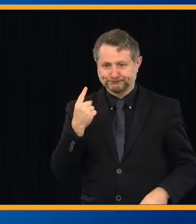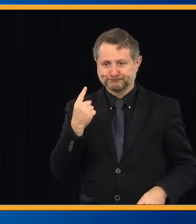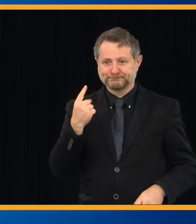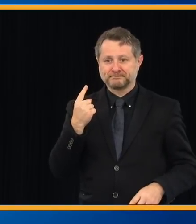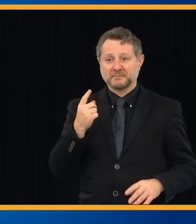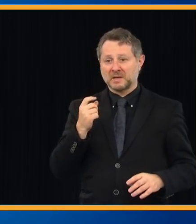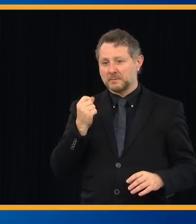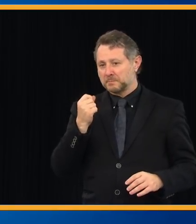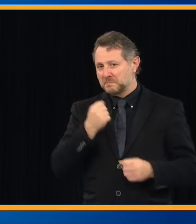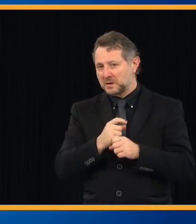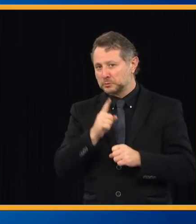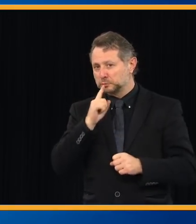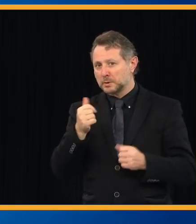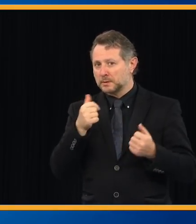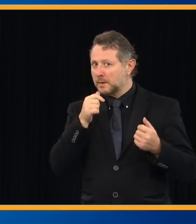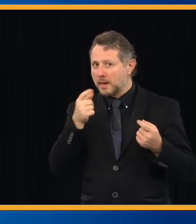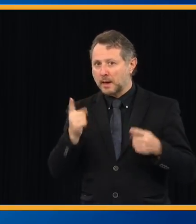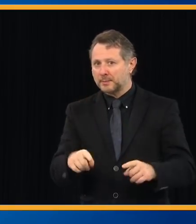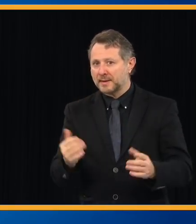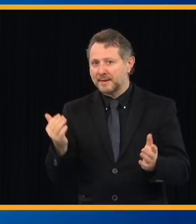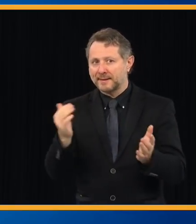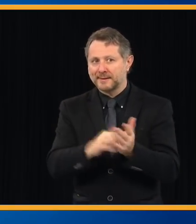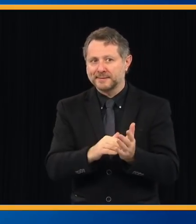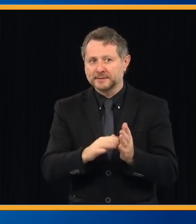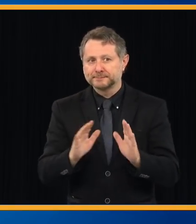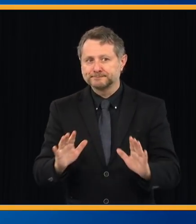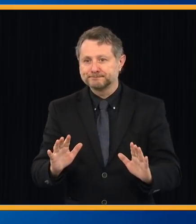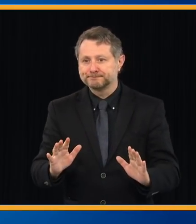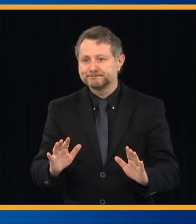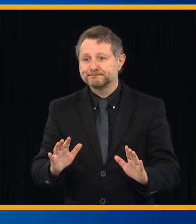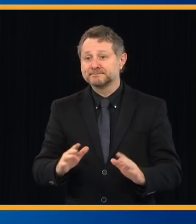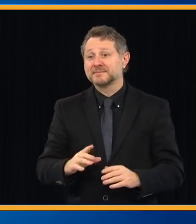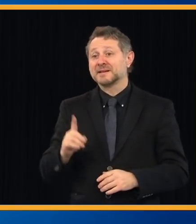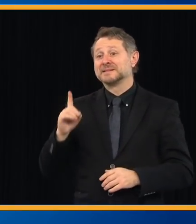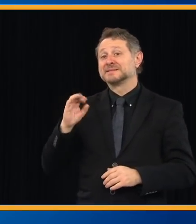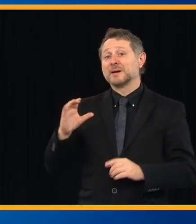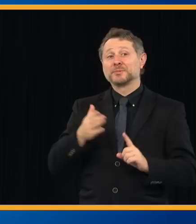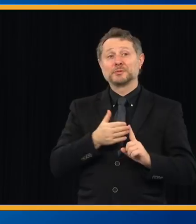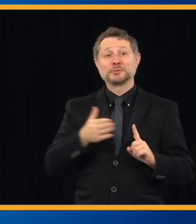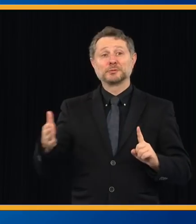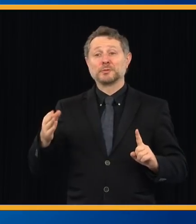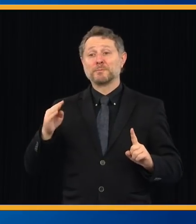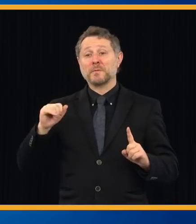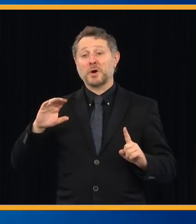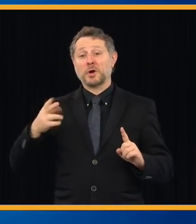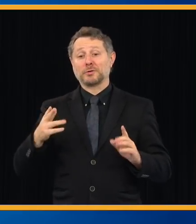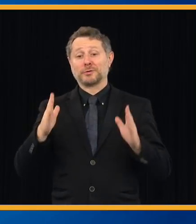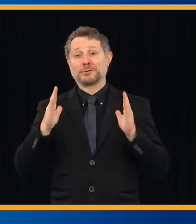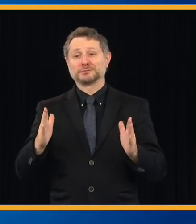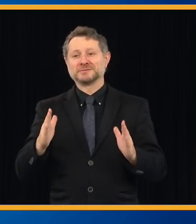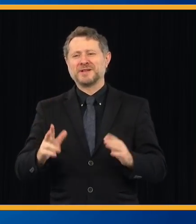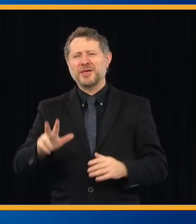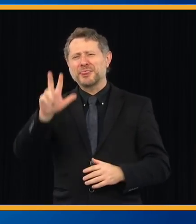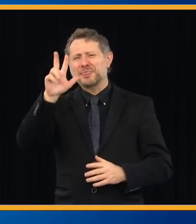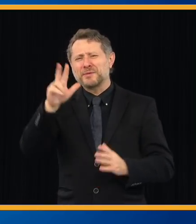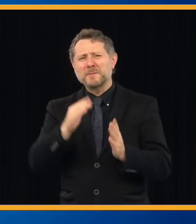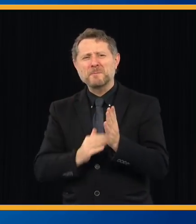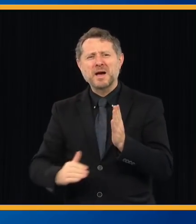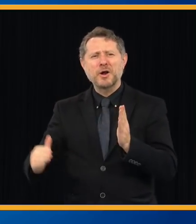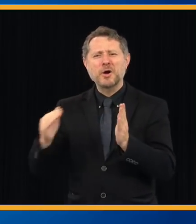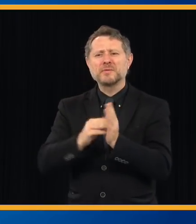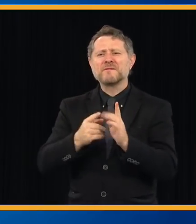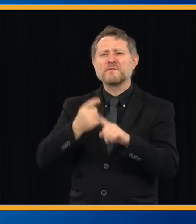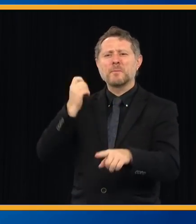December to March, 3 million Europeans came through our airports. You wonder why we have such a